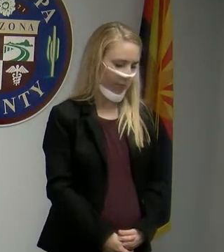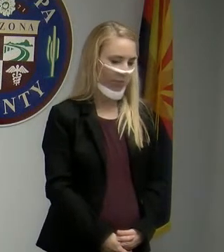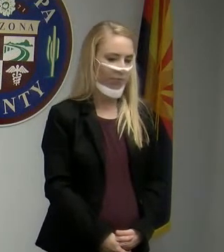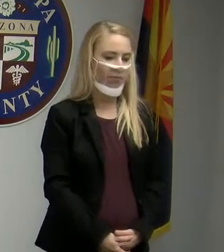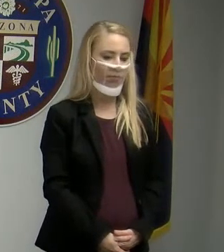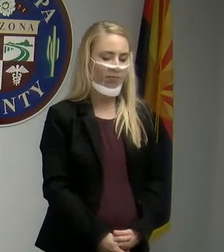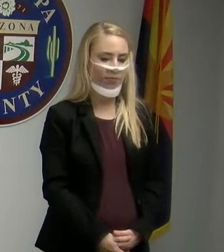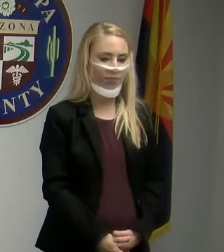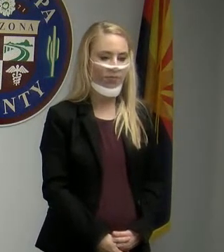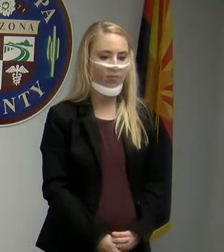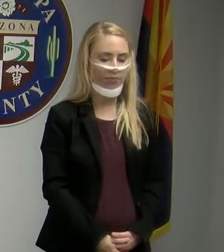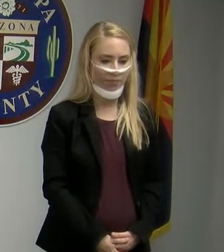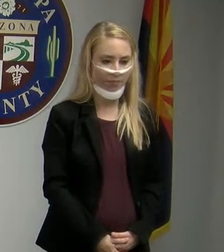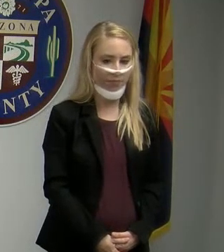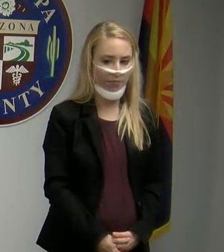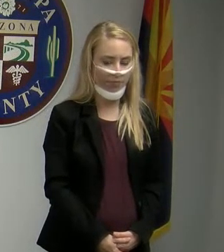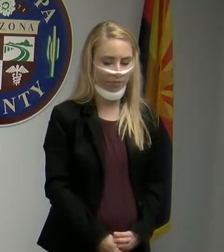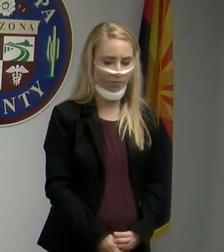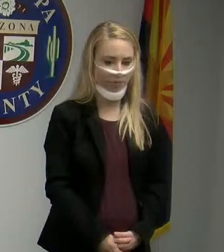Thank you.